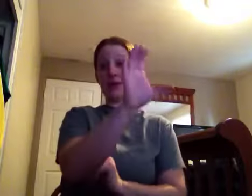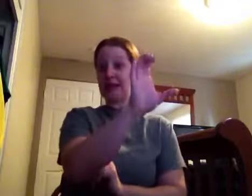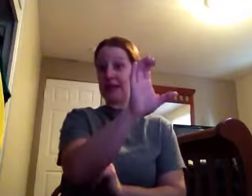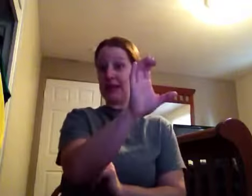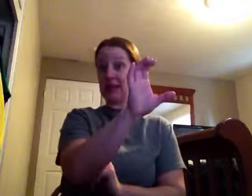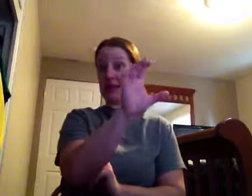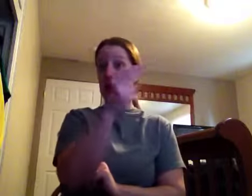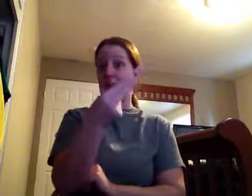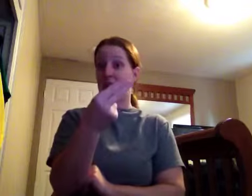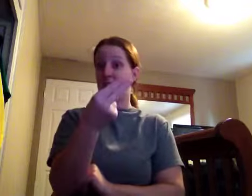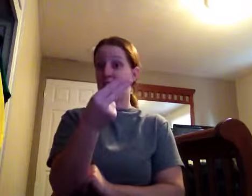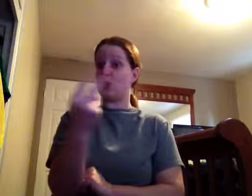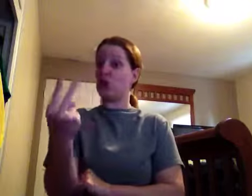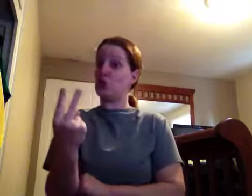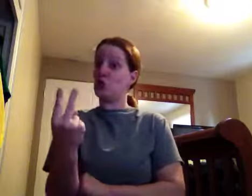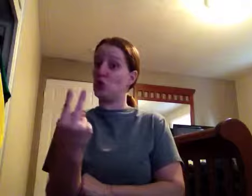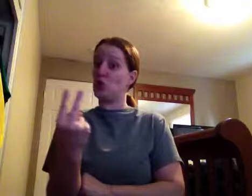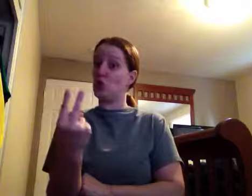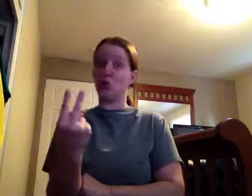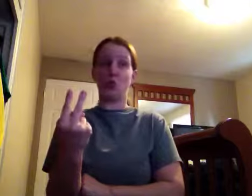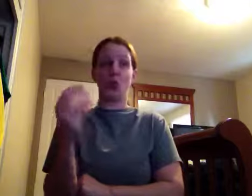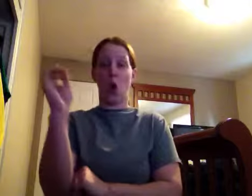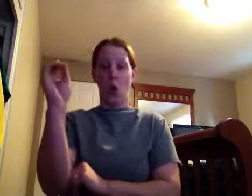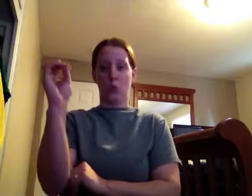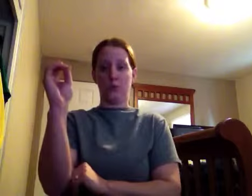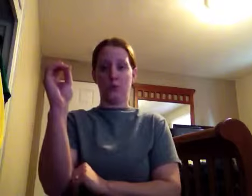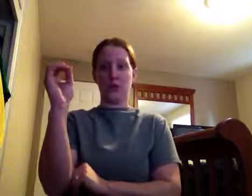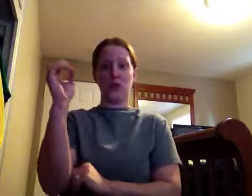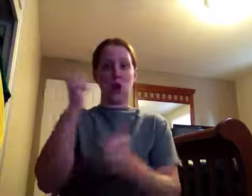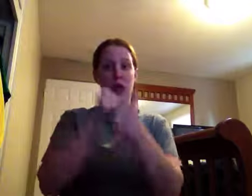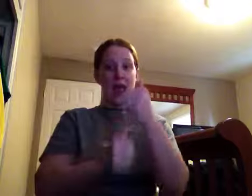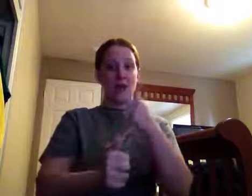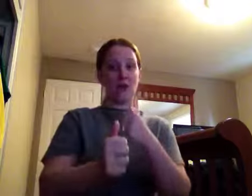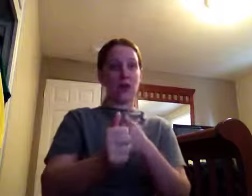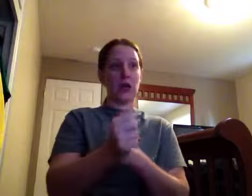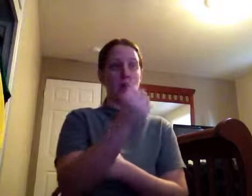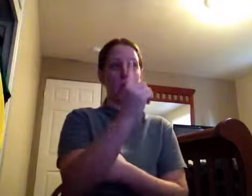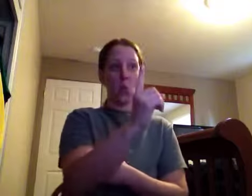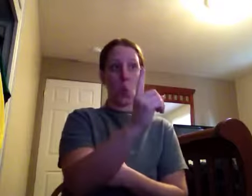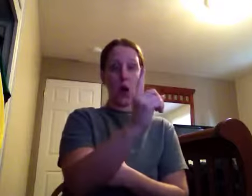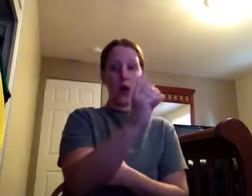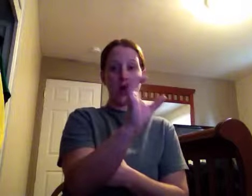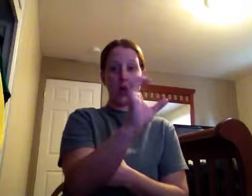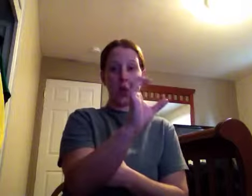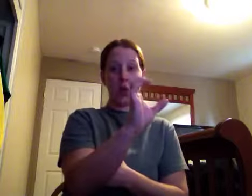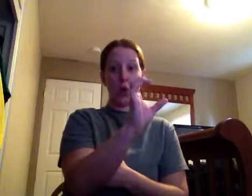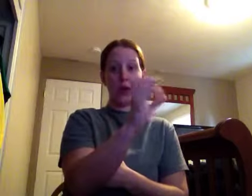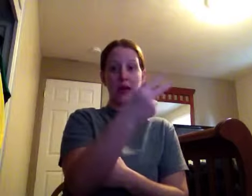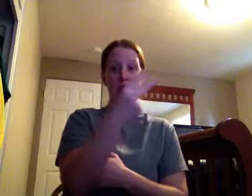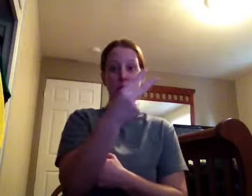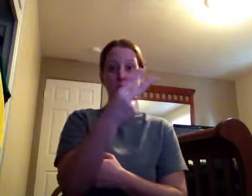CH2O, or one of these for every 2 of these and 1 of those. Doesn't that match up to equal this compound?